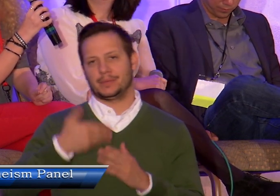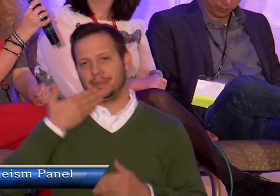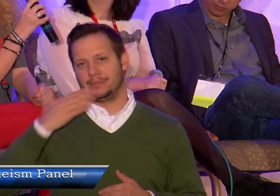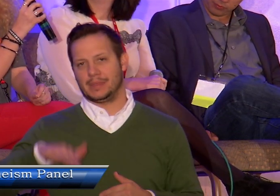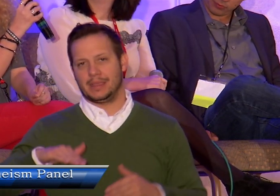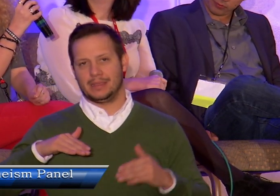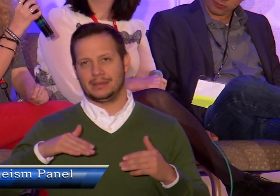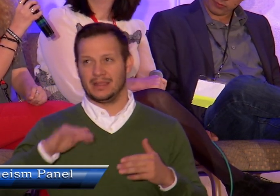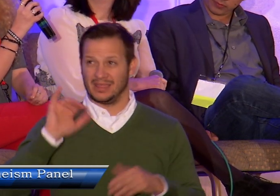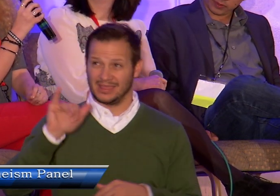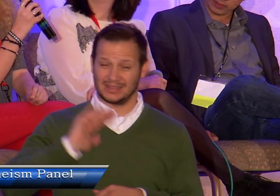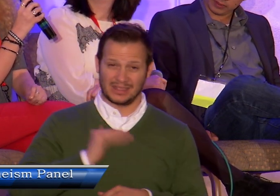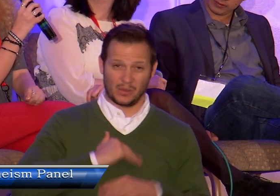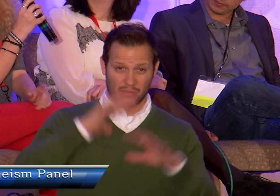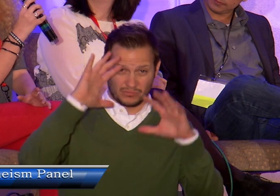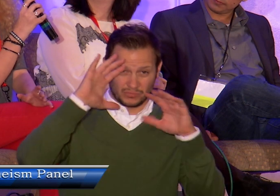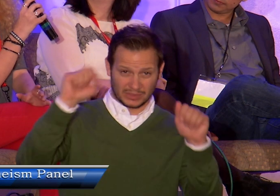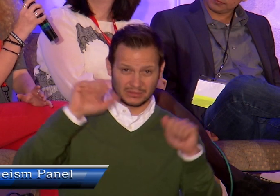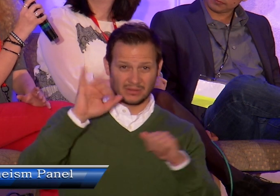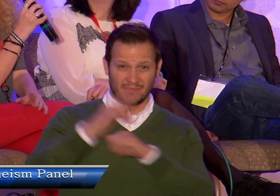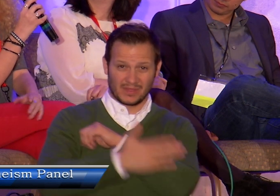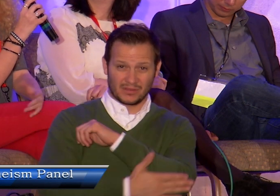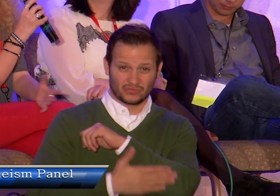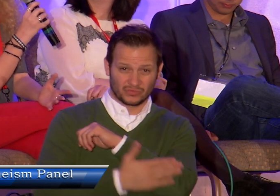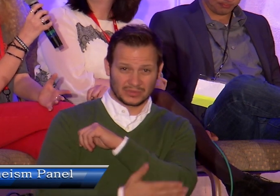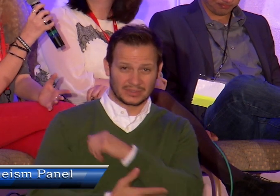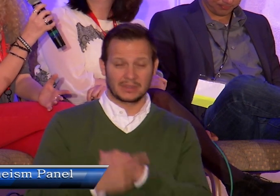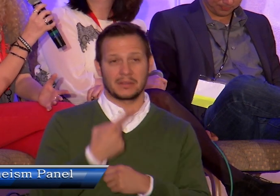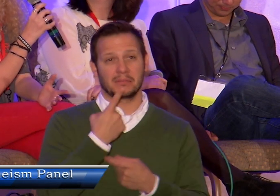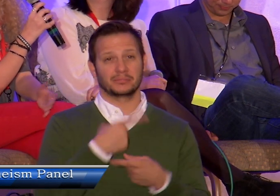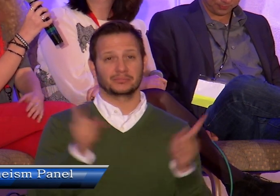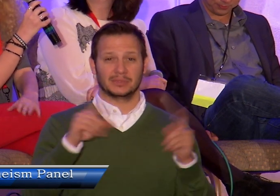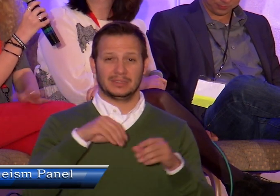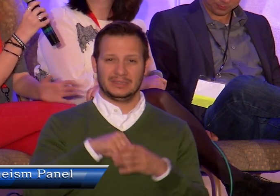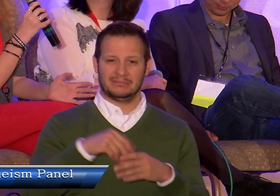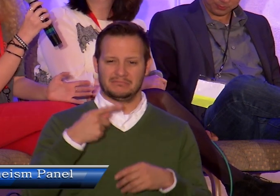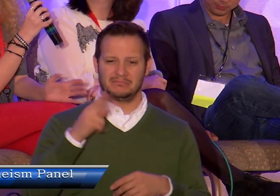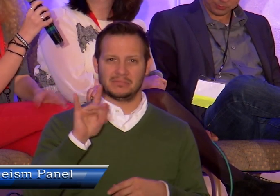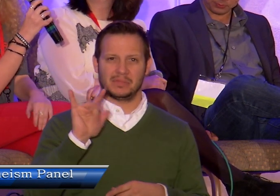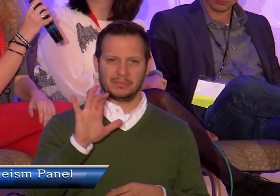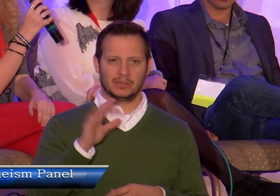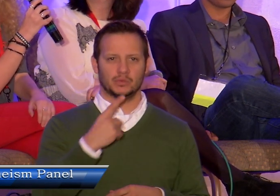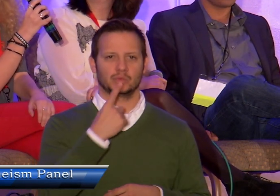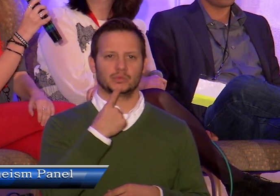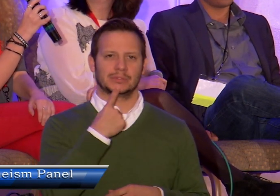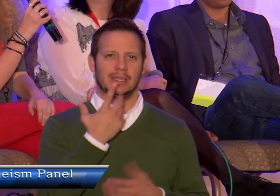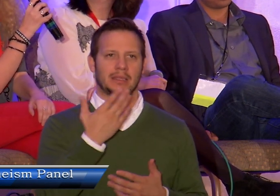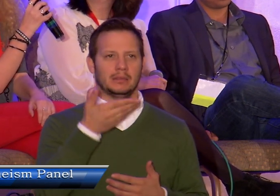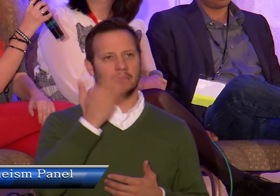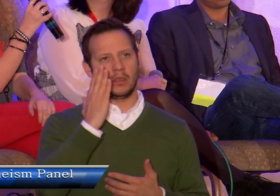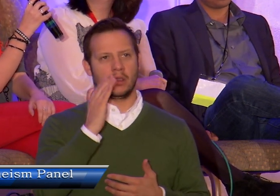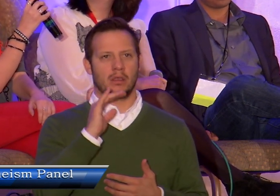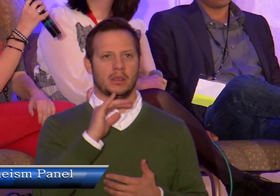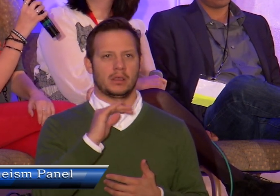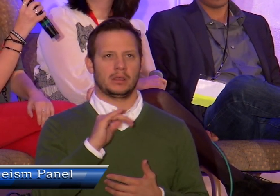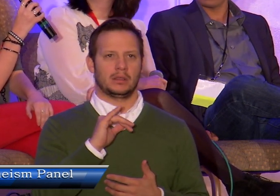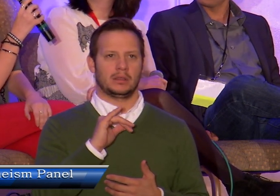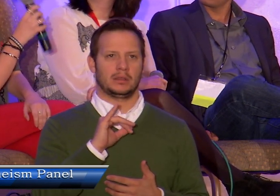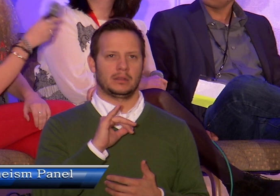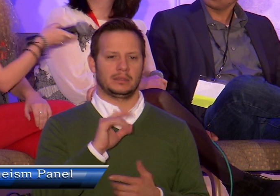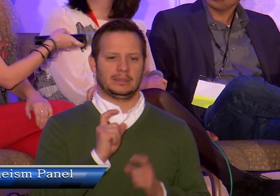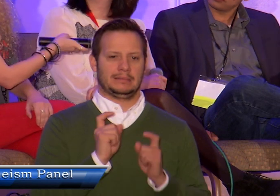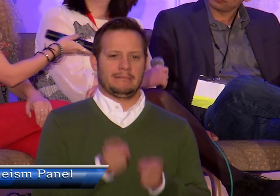is the president of a nation saying that in public. Just to give you an idea about what's happening in other places in the